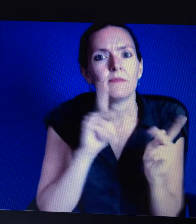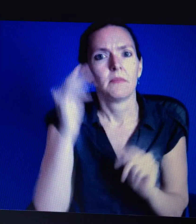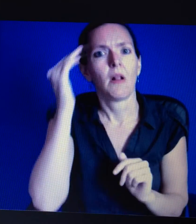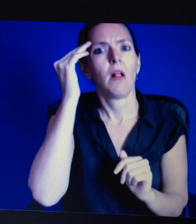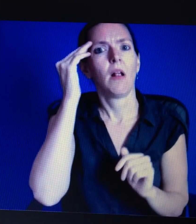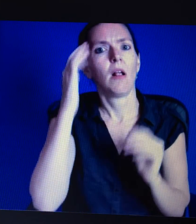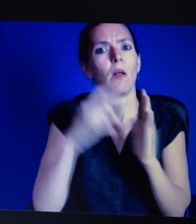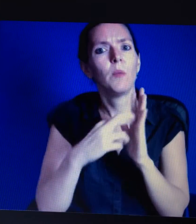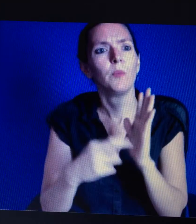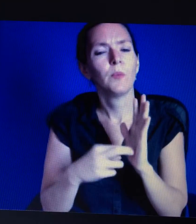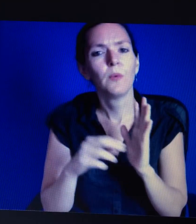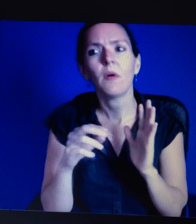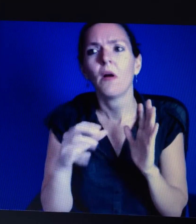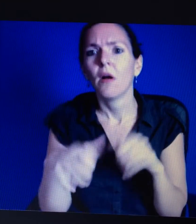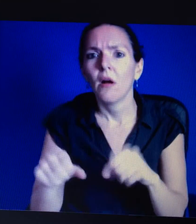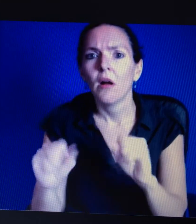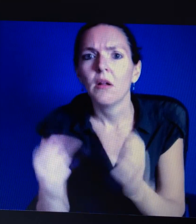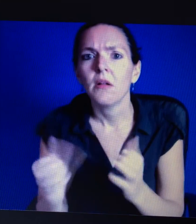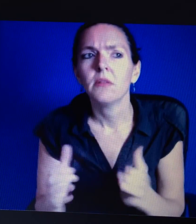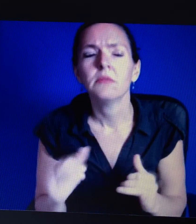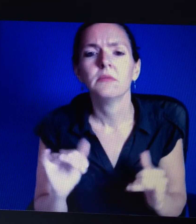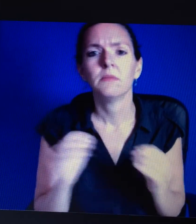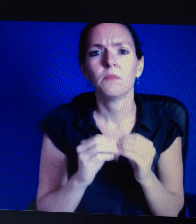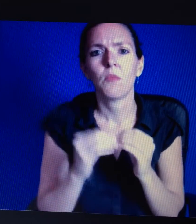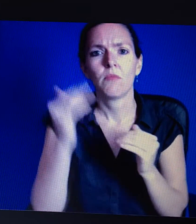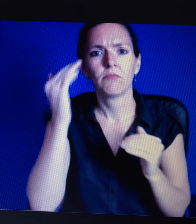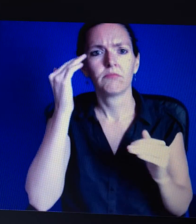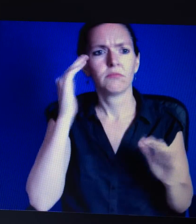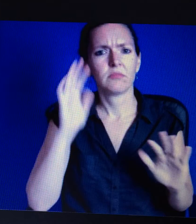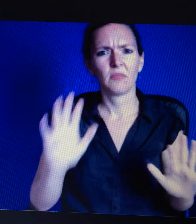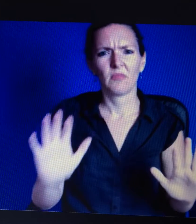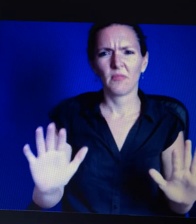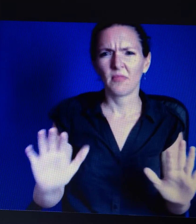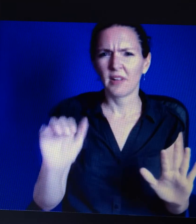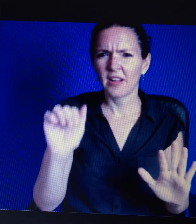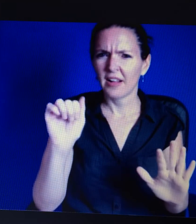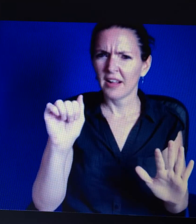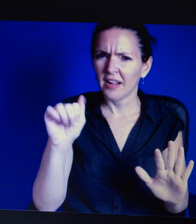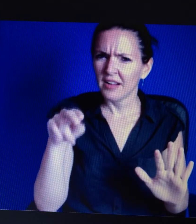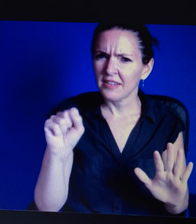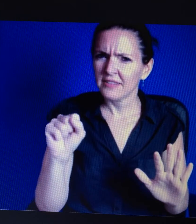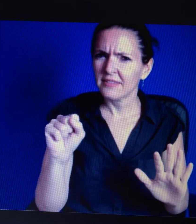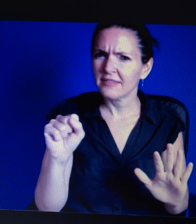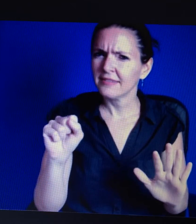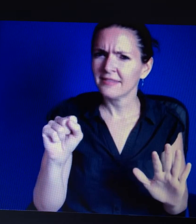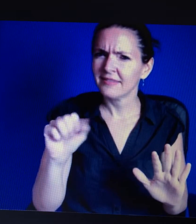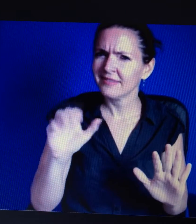signs are in ANS, 20% are in DNS.